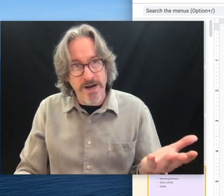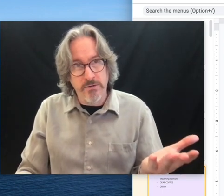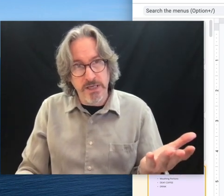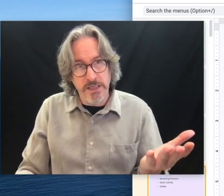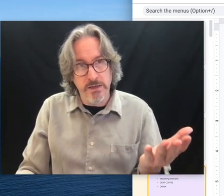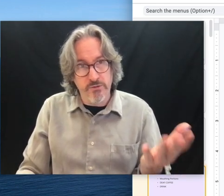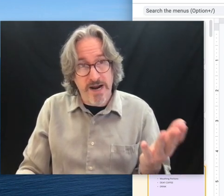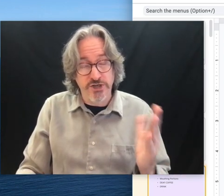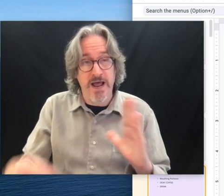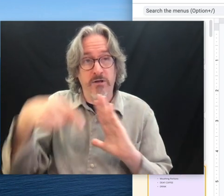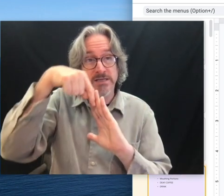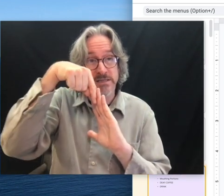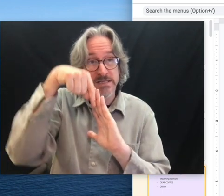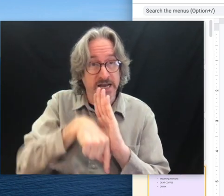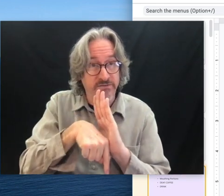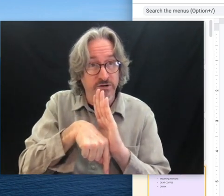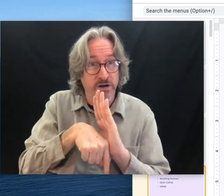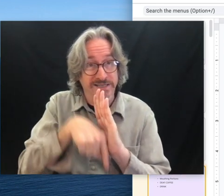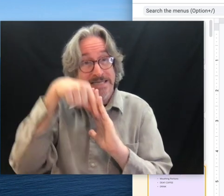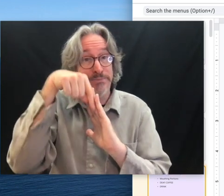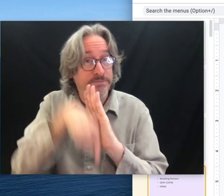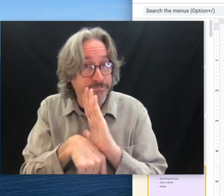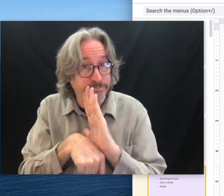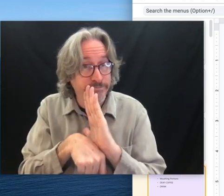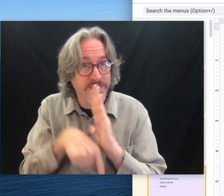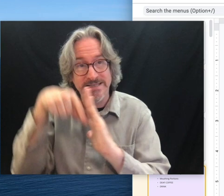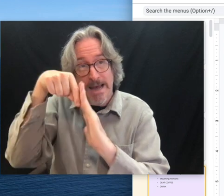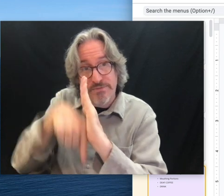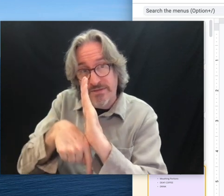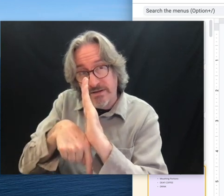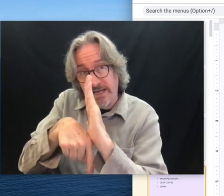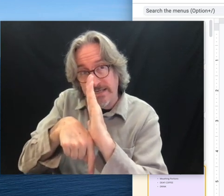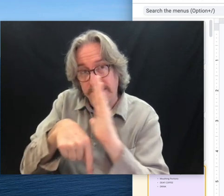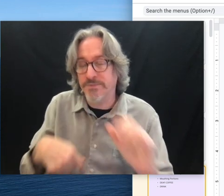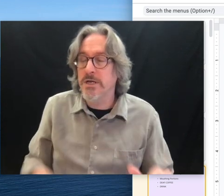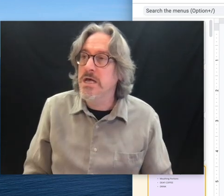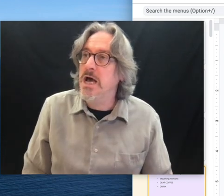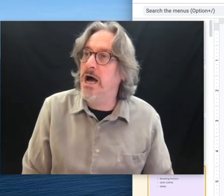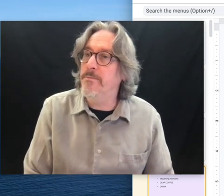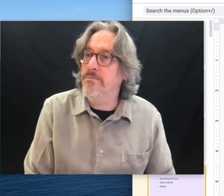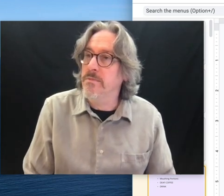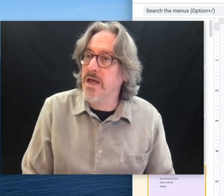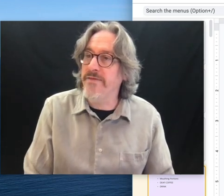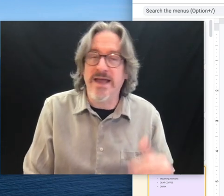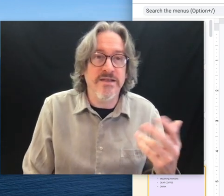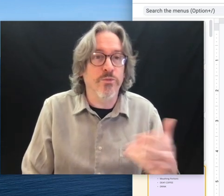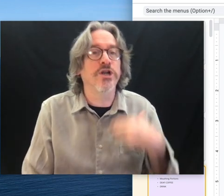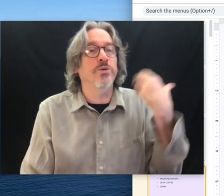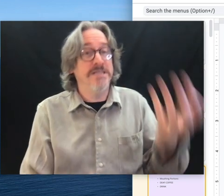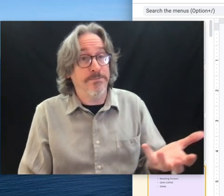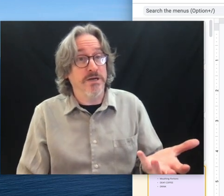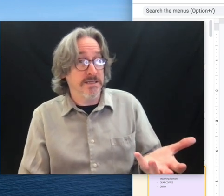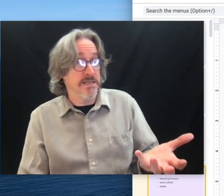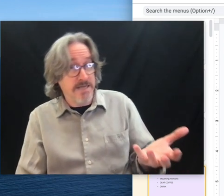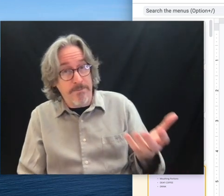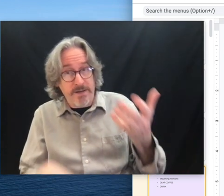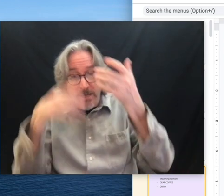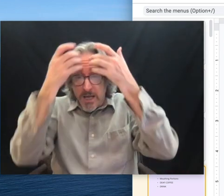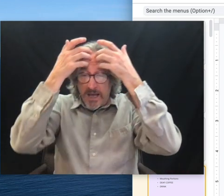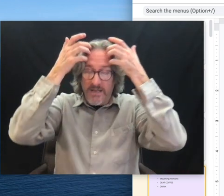to point out in the rationale is the sign for deep, depth and deep. And the idea that we're going to go deeper